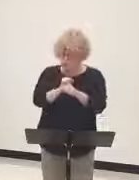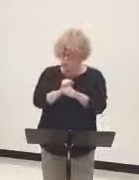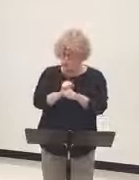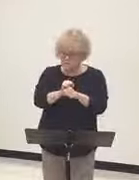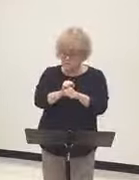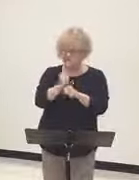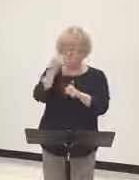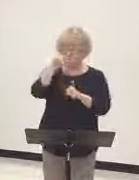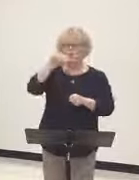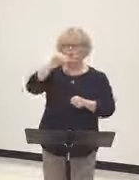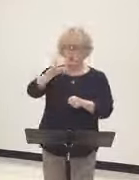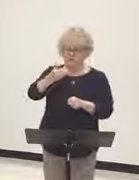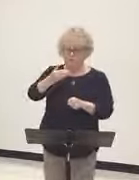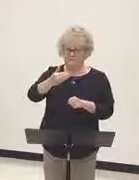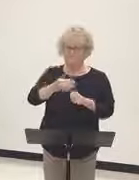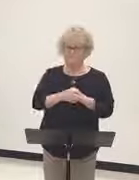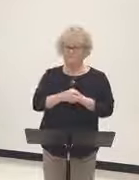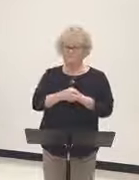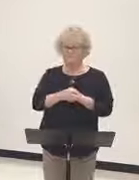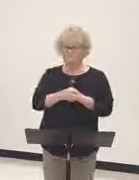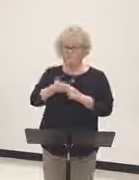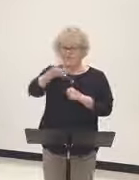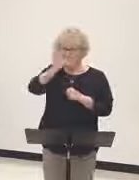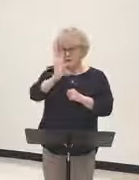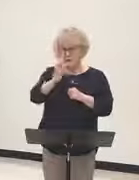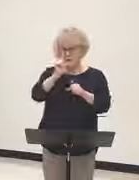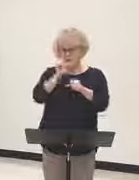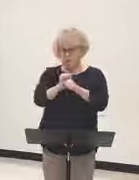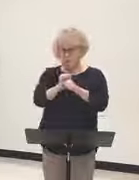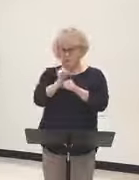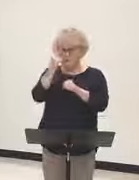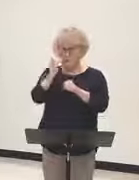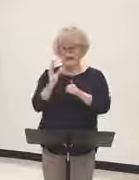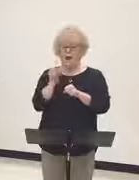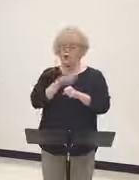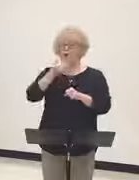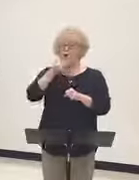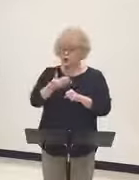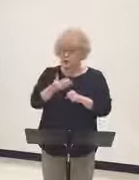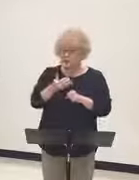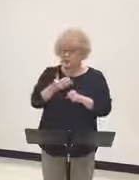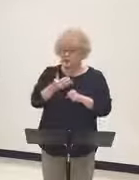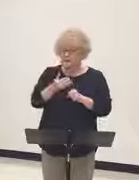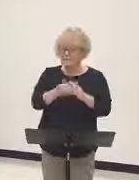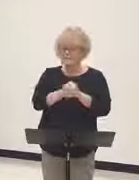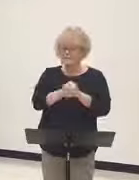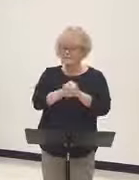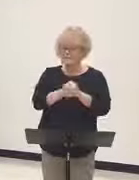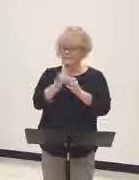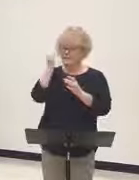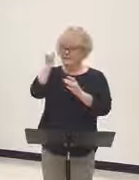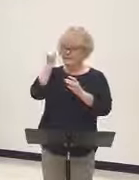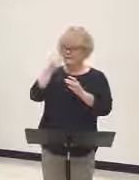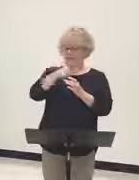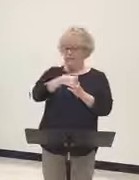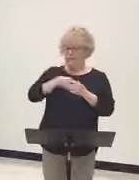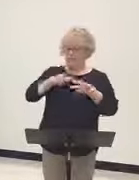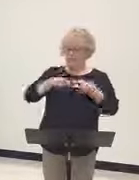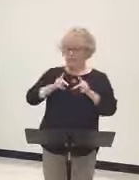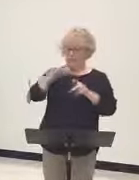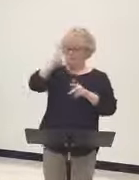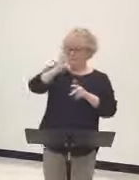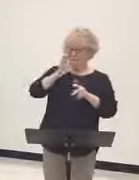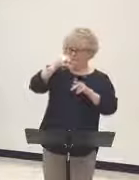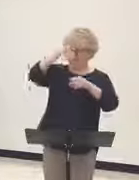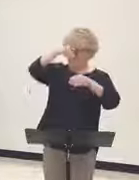works for good. God works for our good. And if we allow him to